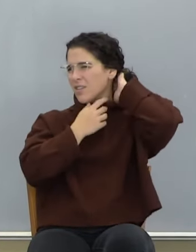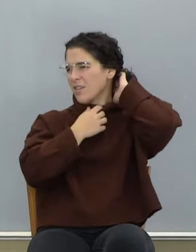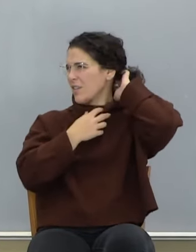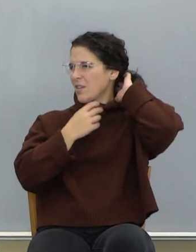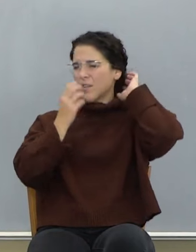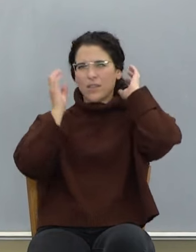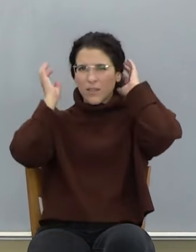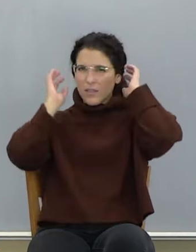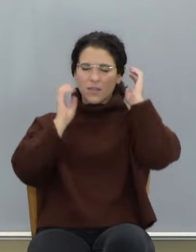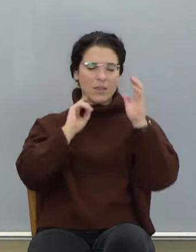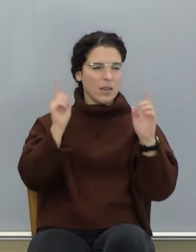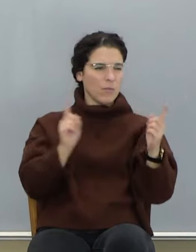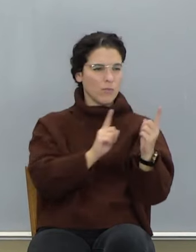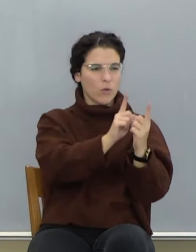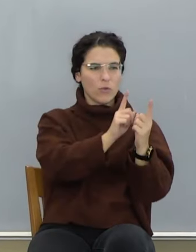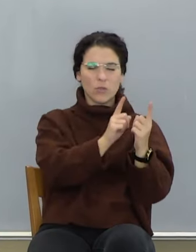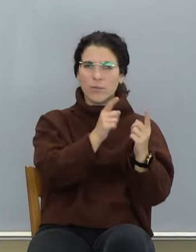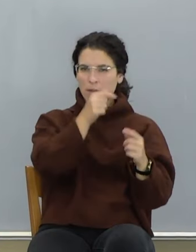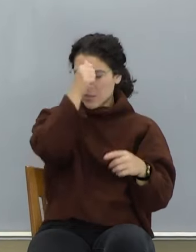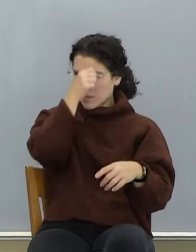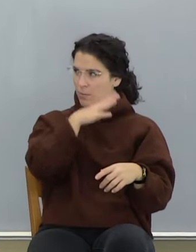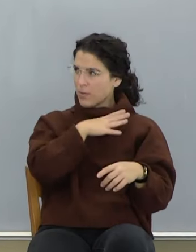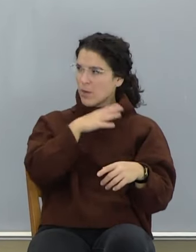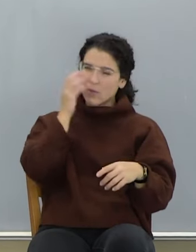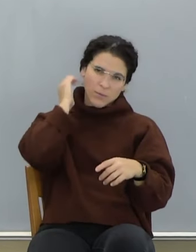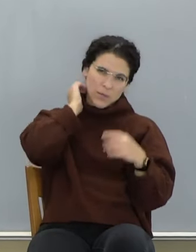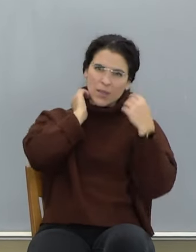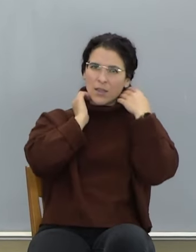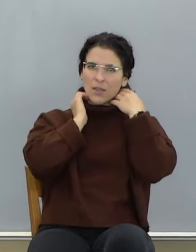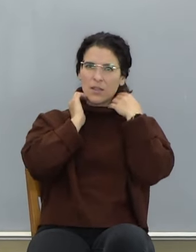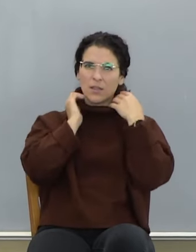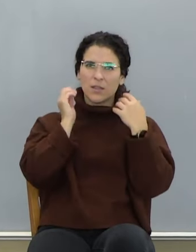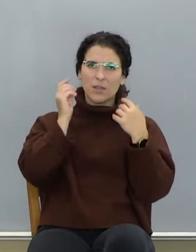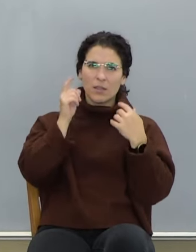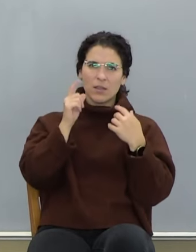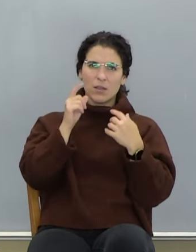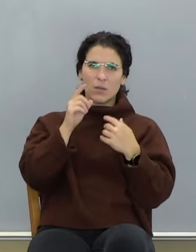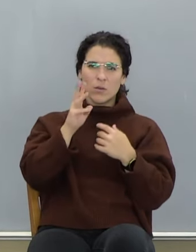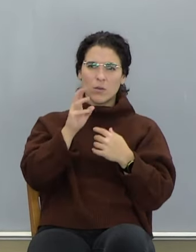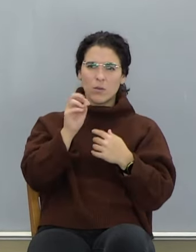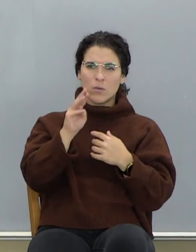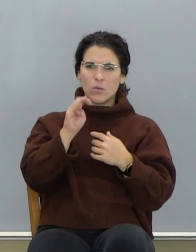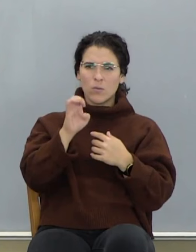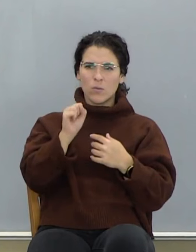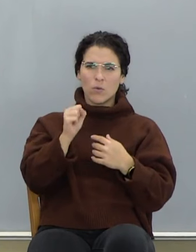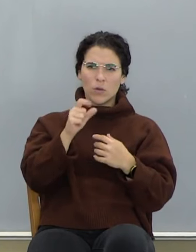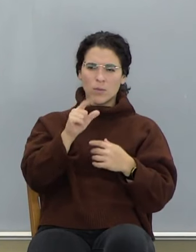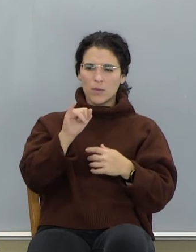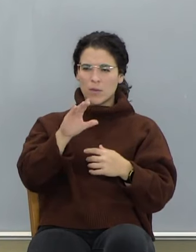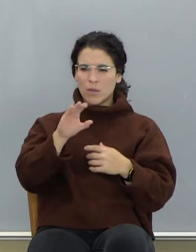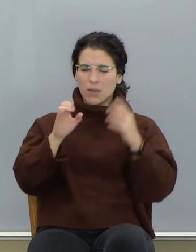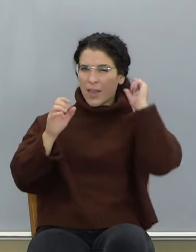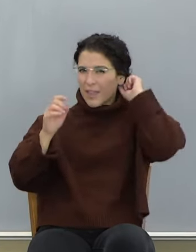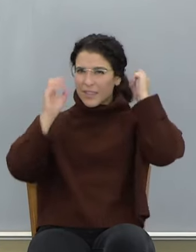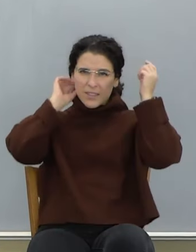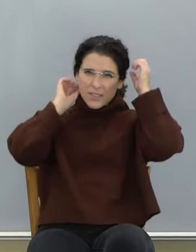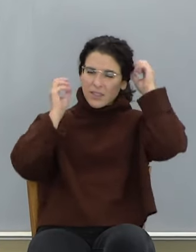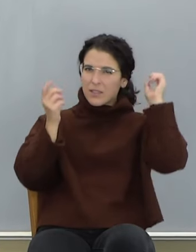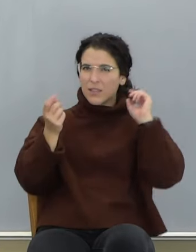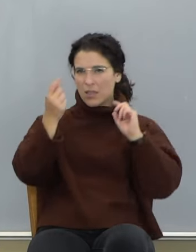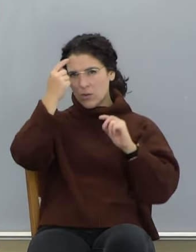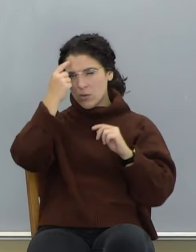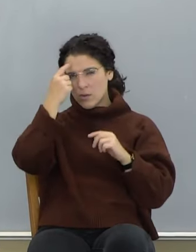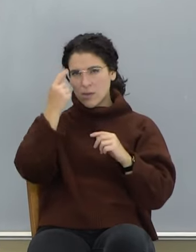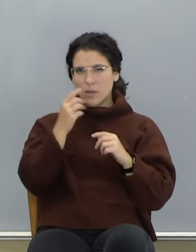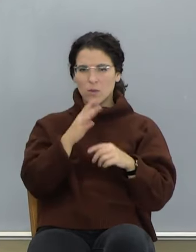kind of approached him. And you know what this guy was picking? He was picking worms and lice. And you think,